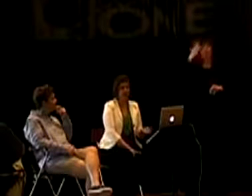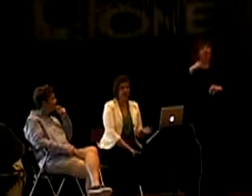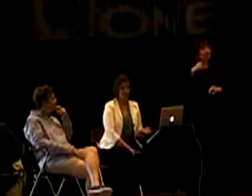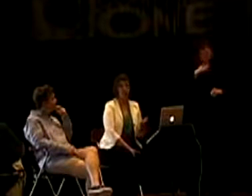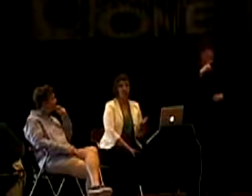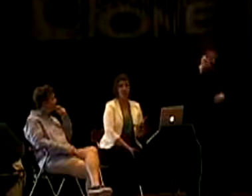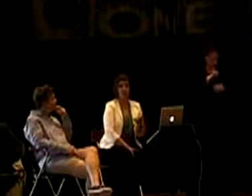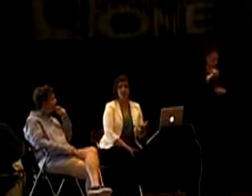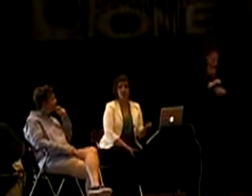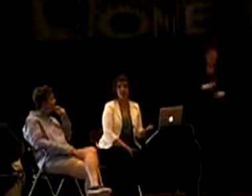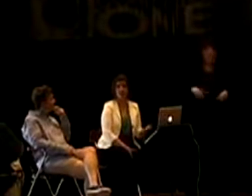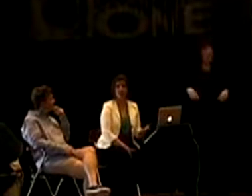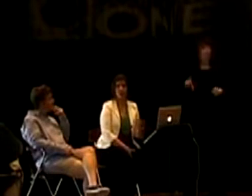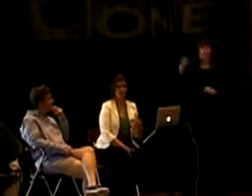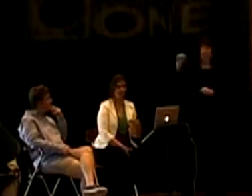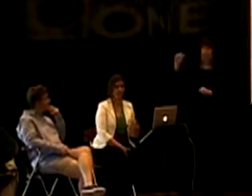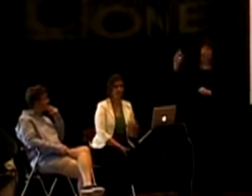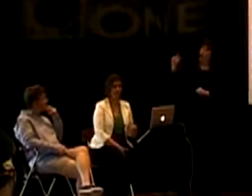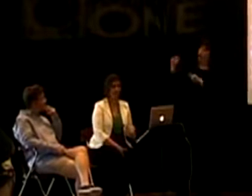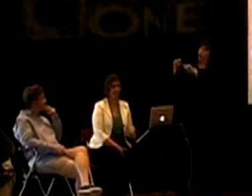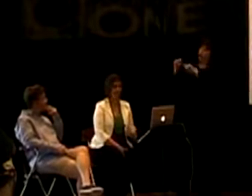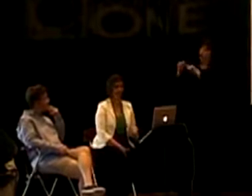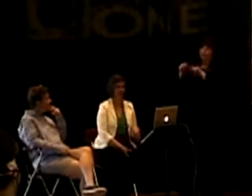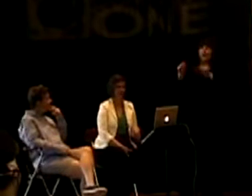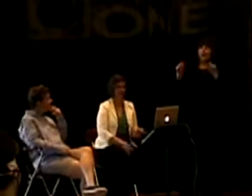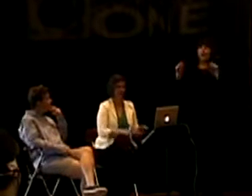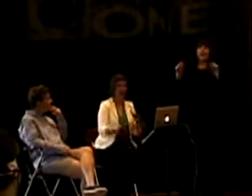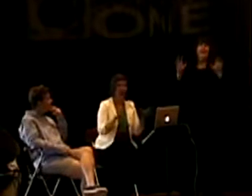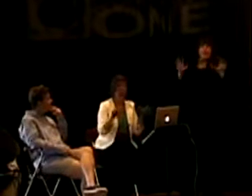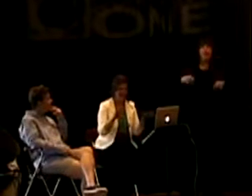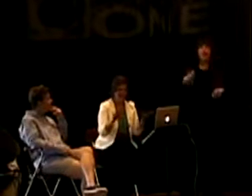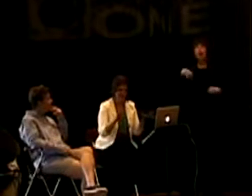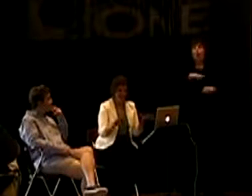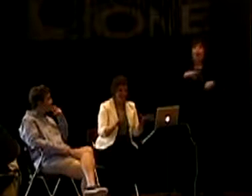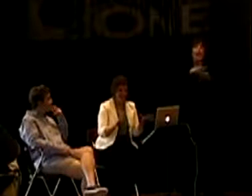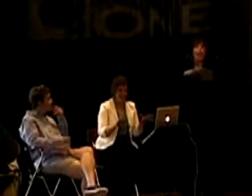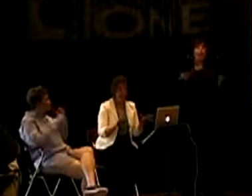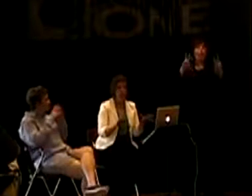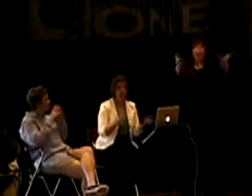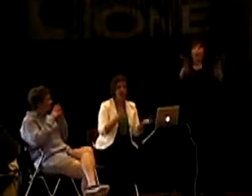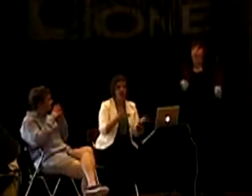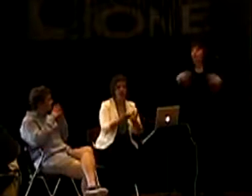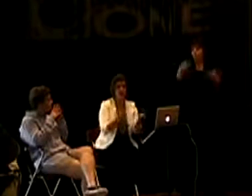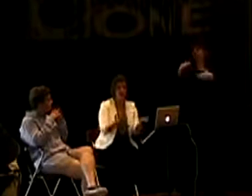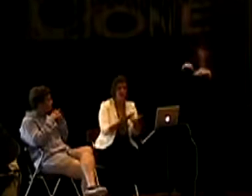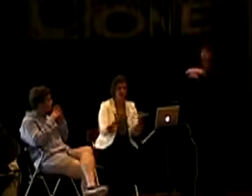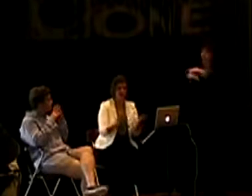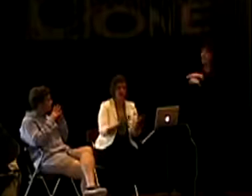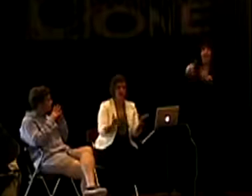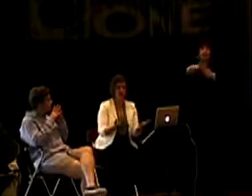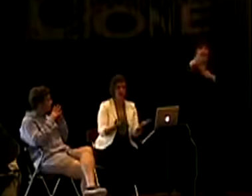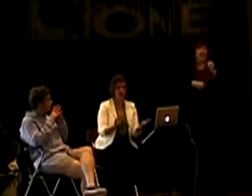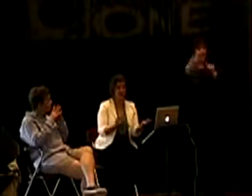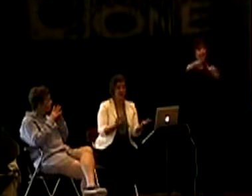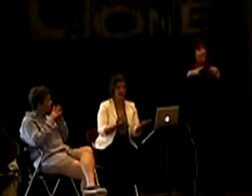the important thing that art can do is not necessarily that we provide access to everybody, but that the